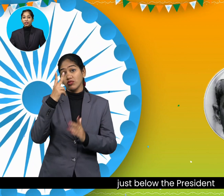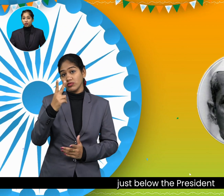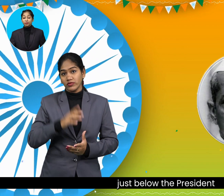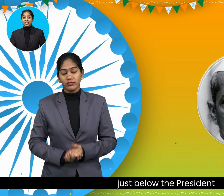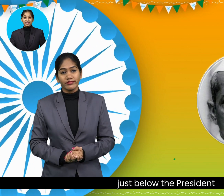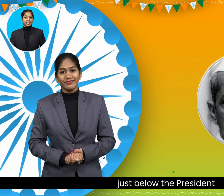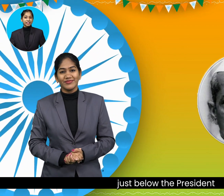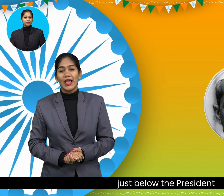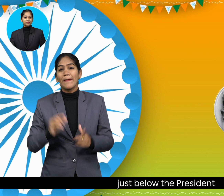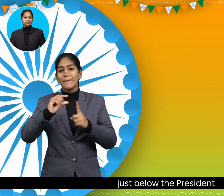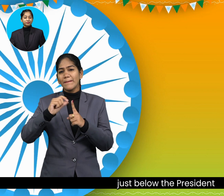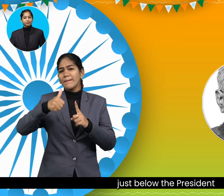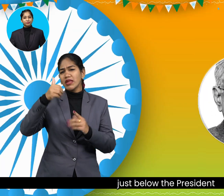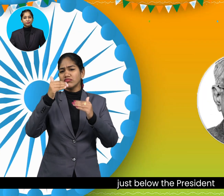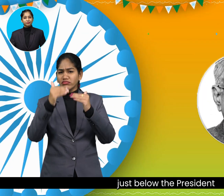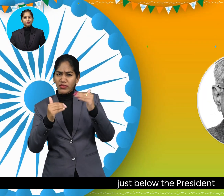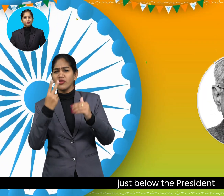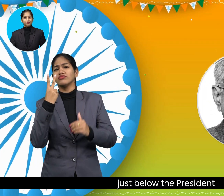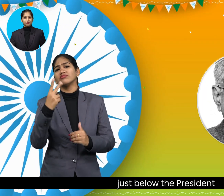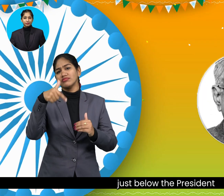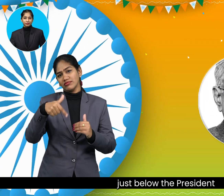just below the President,